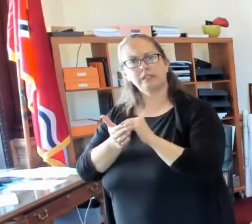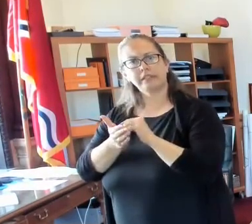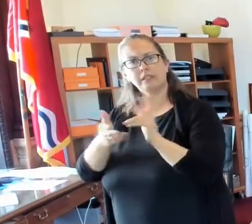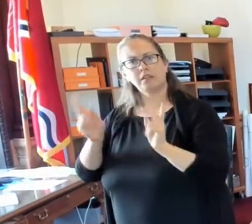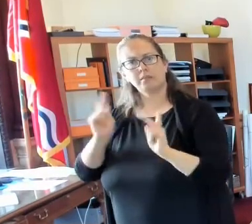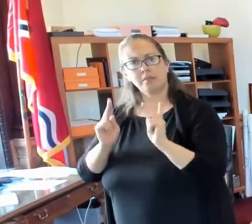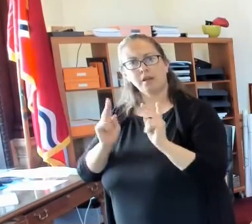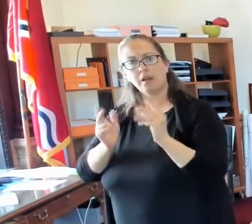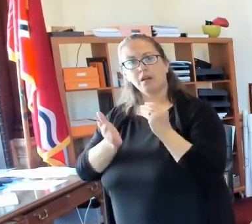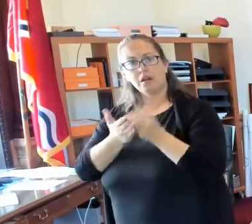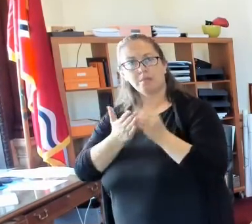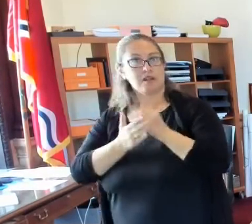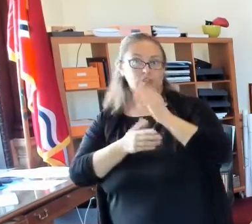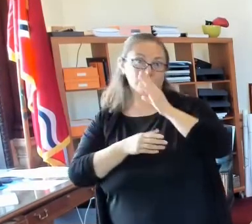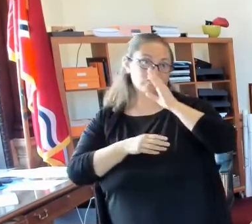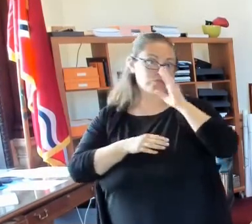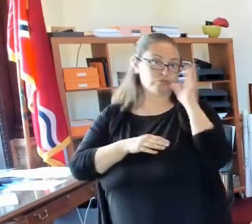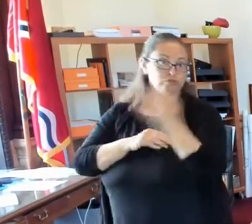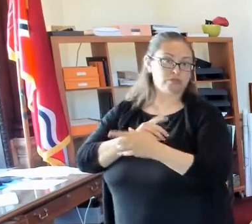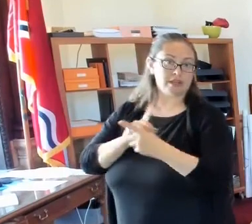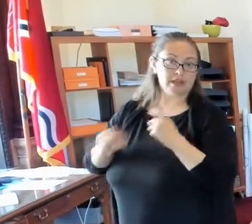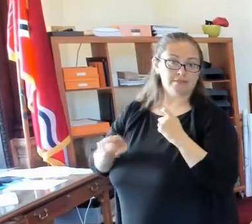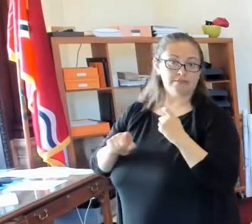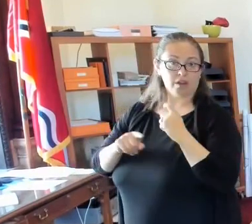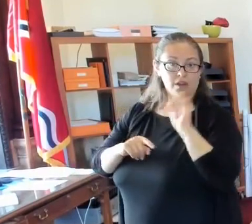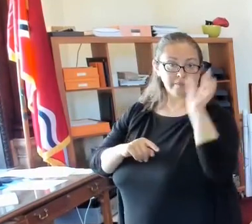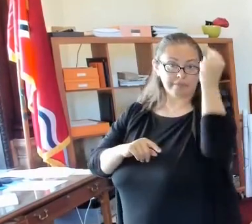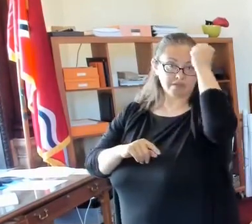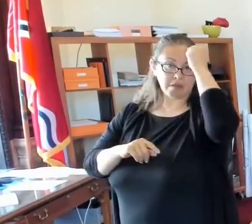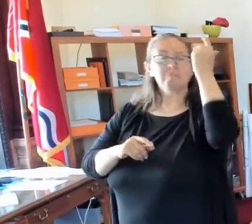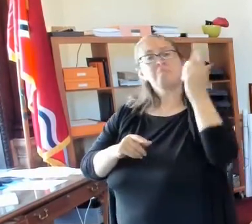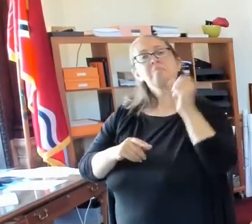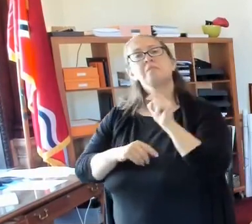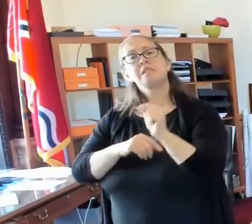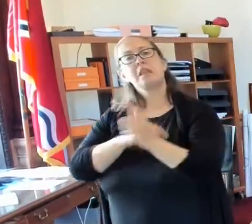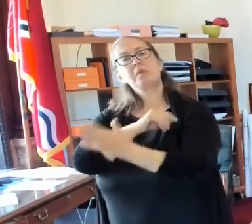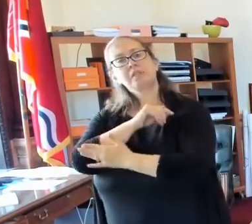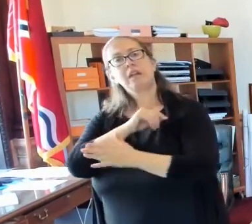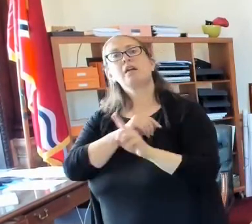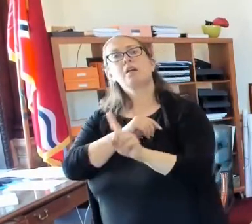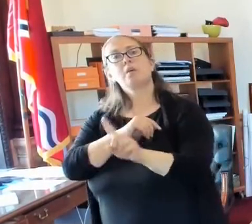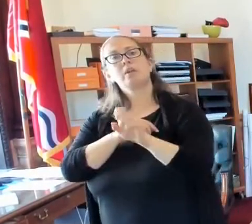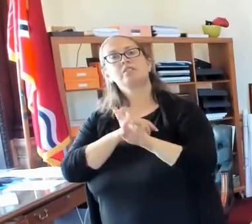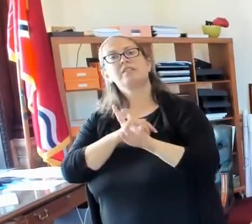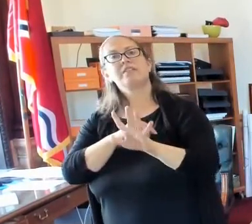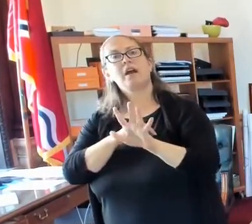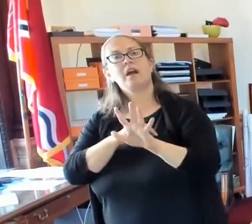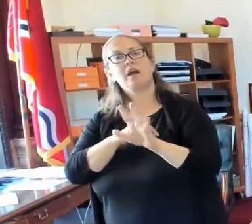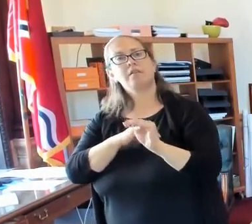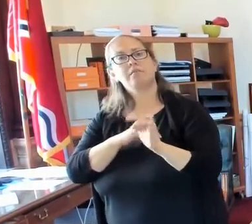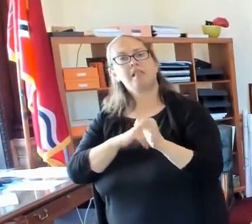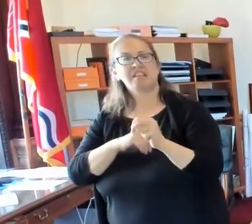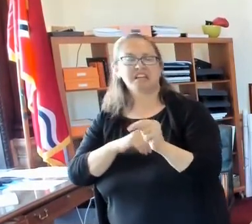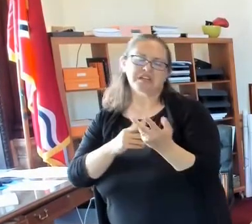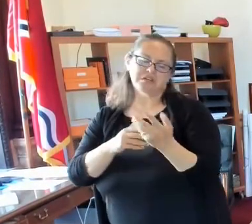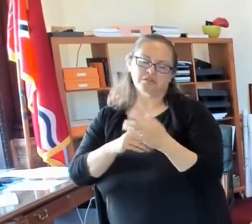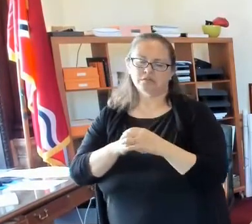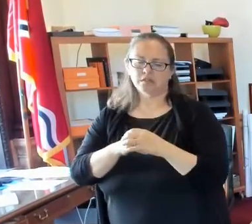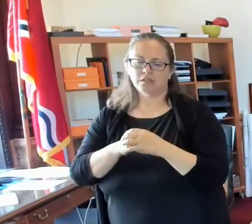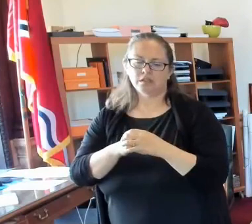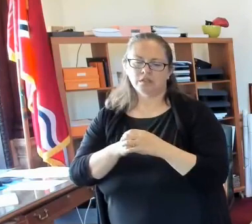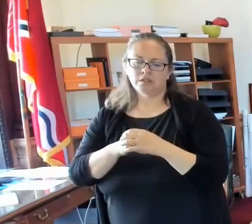from the federal government. So St. Louis County got about $175 million, or about